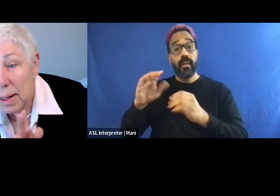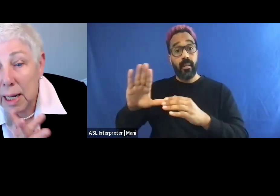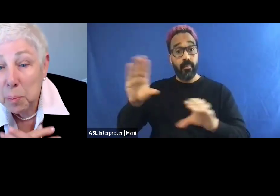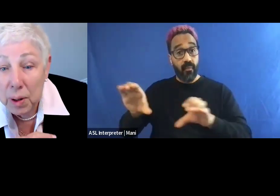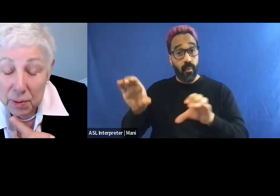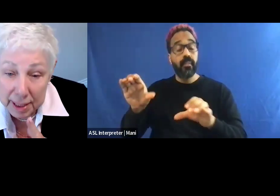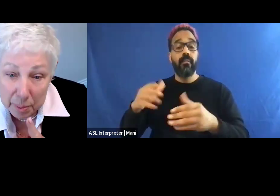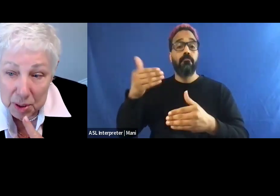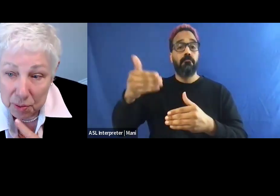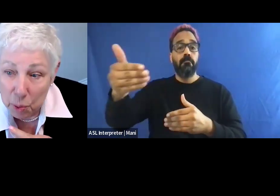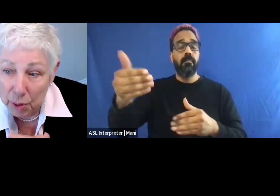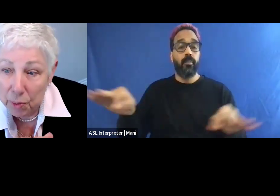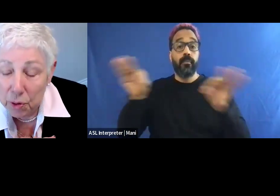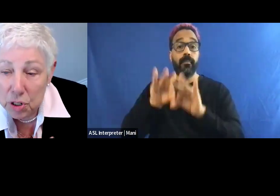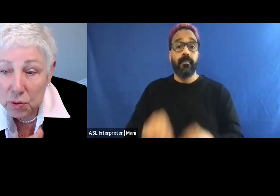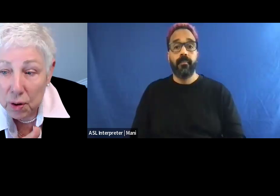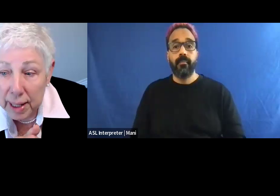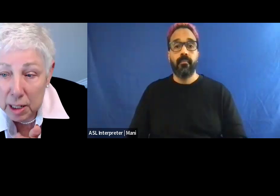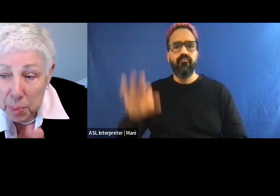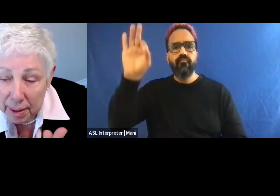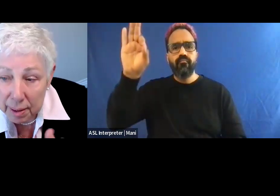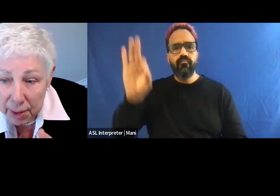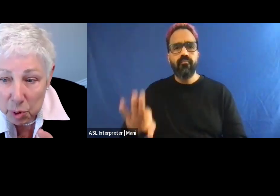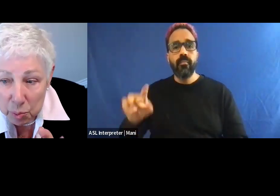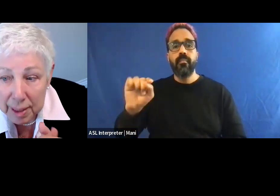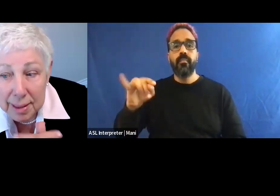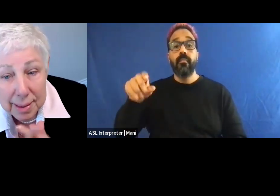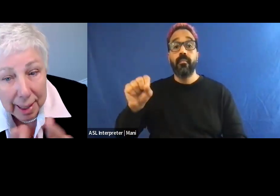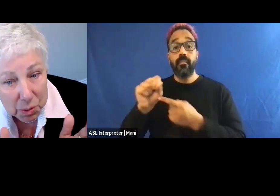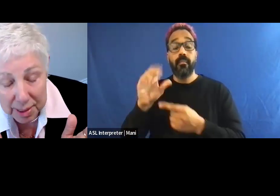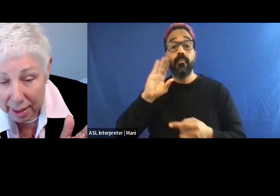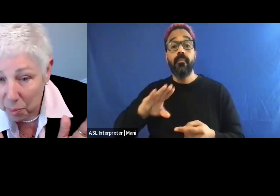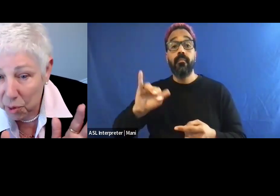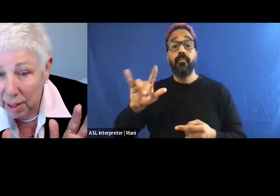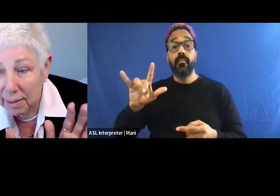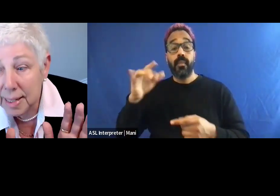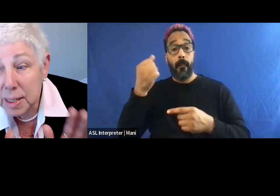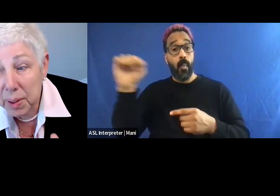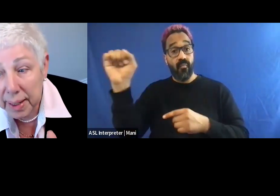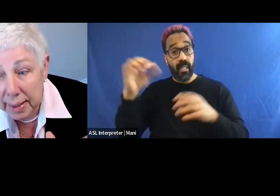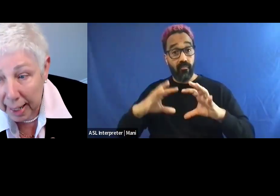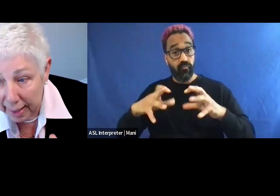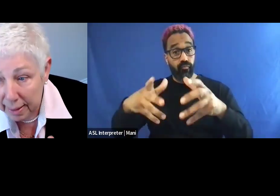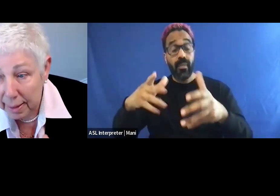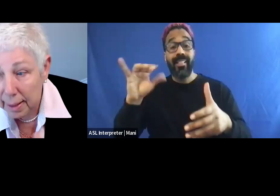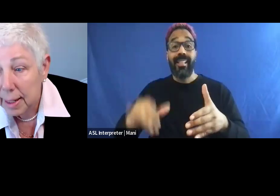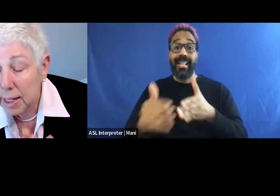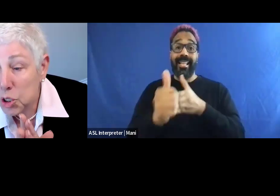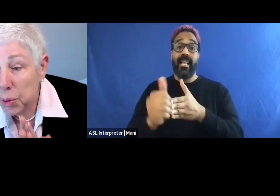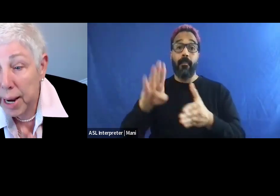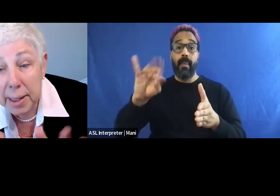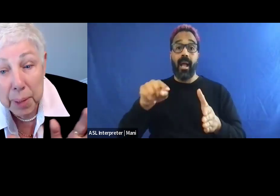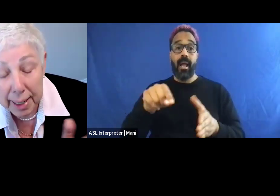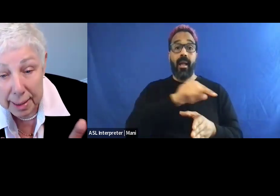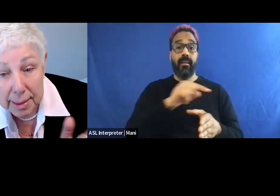Now, a couple of tips for you. First of all, the independent living movement is, as we said up front, disability-led.